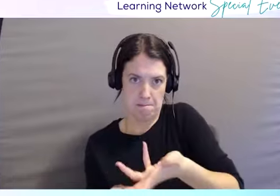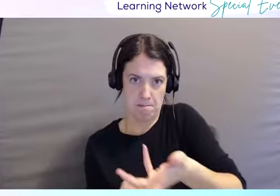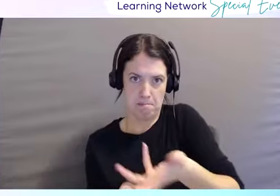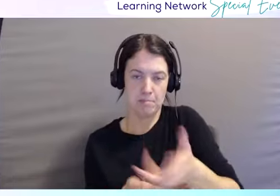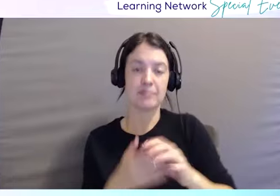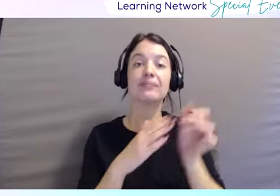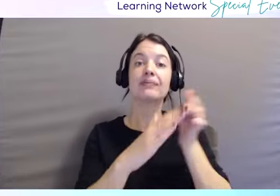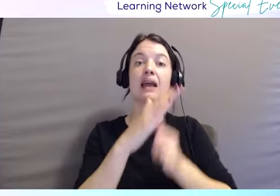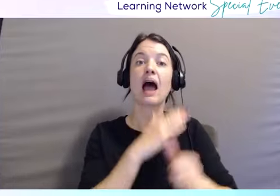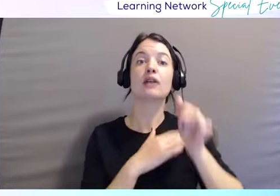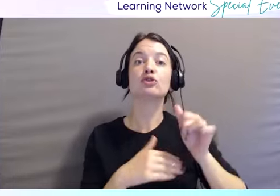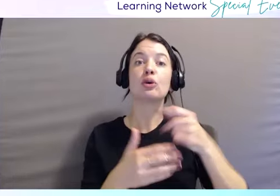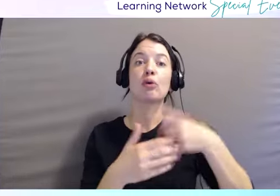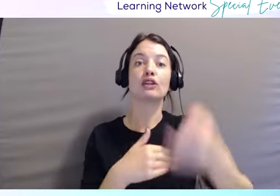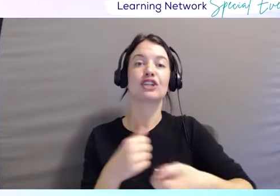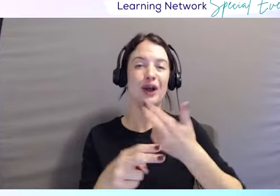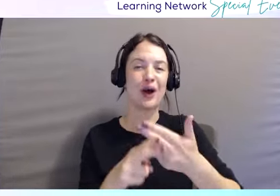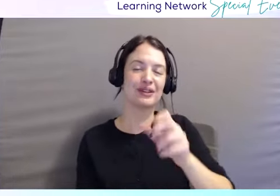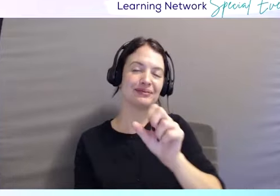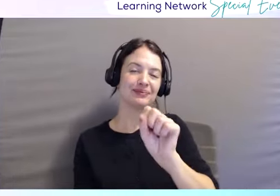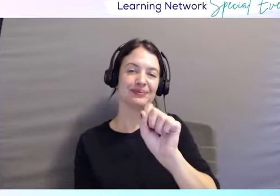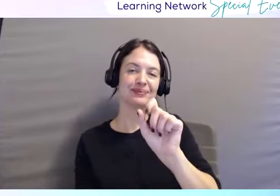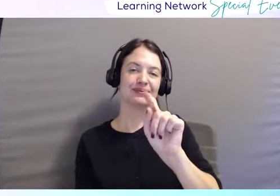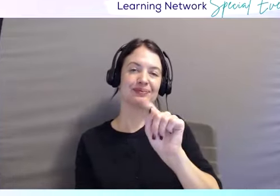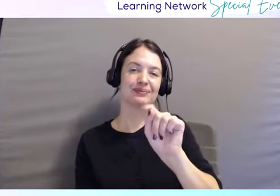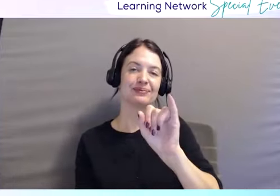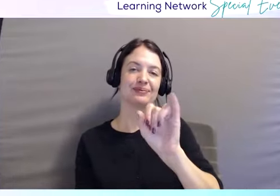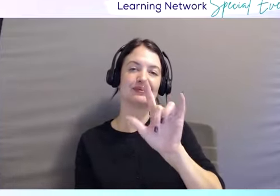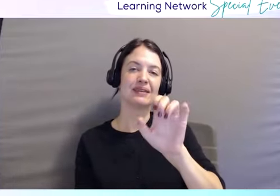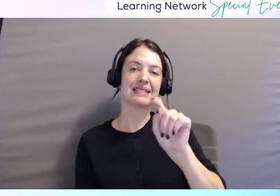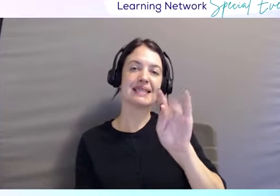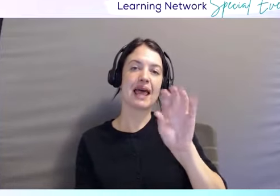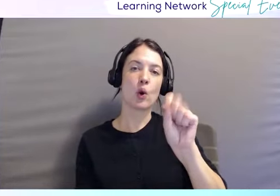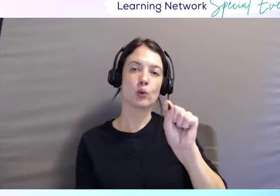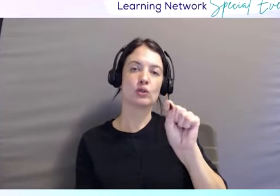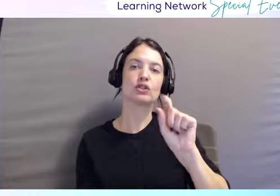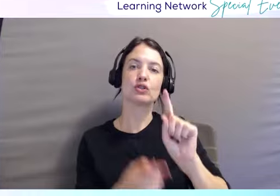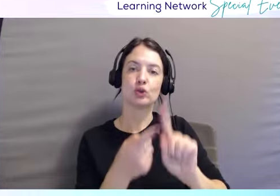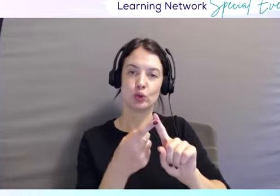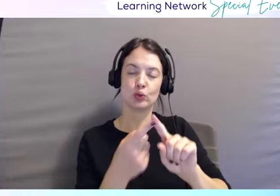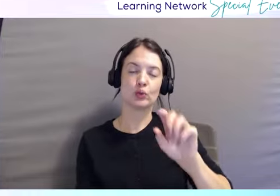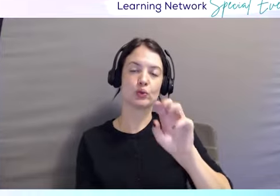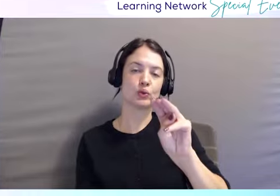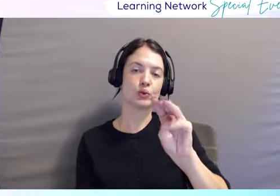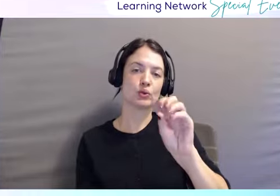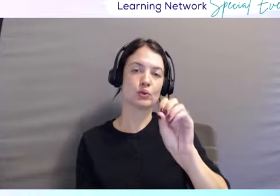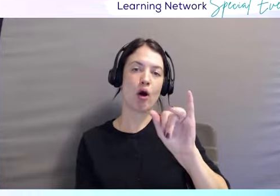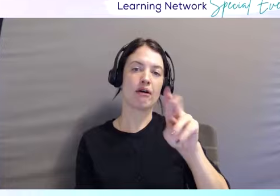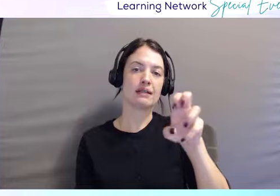Stilettos to Moccasins, and where a group of Indigenous women worked with providers of services to say,